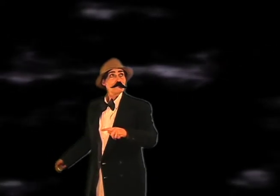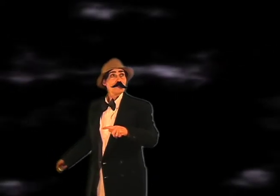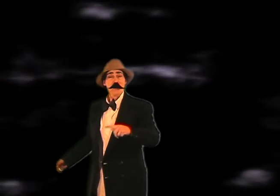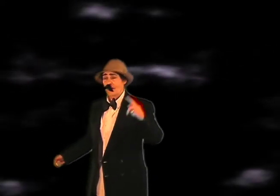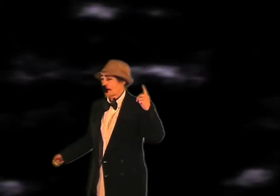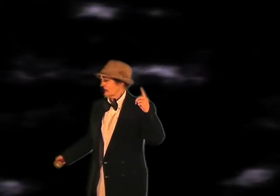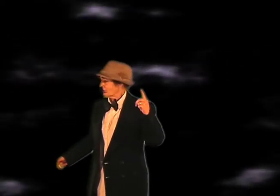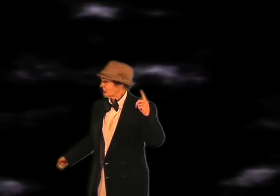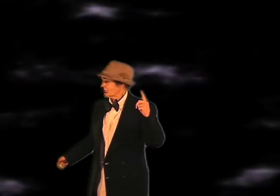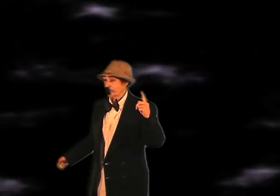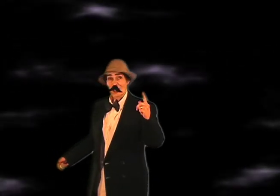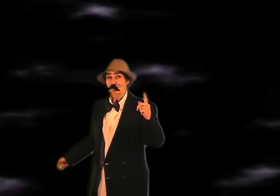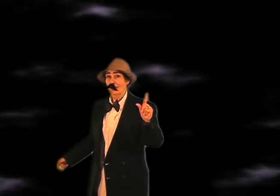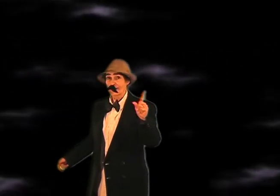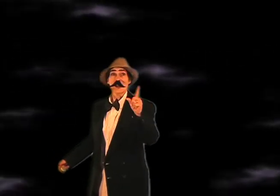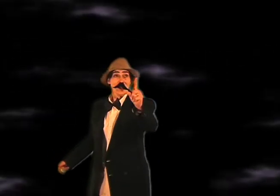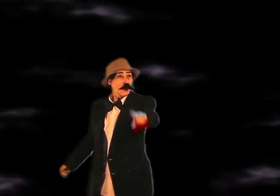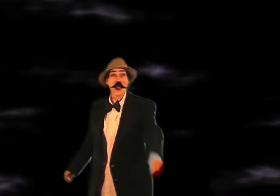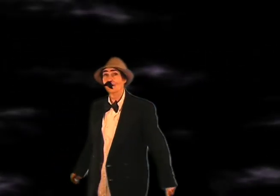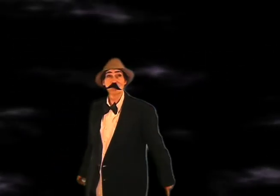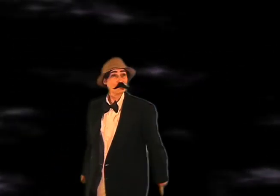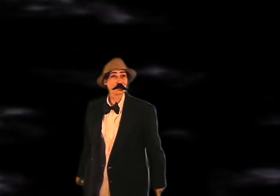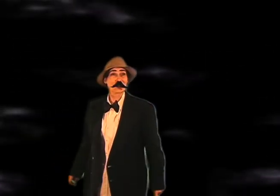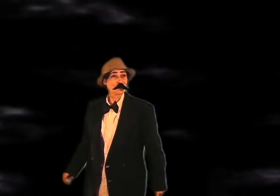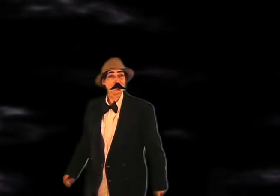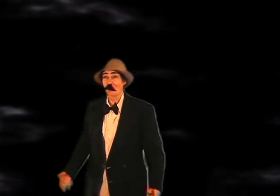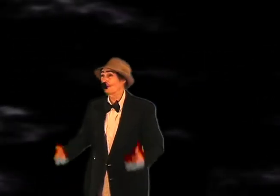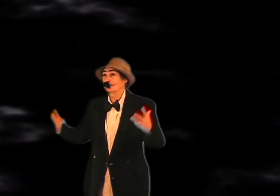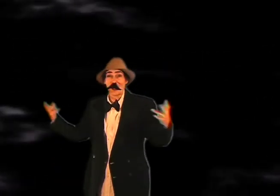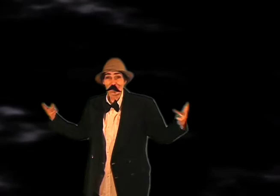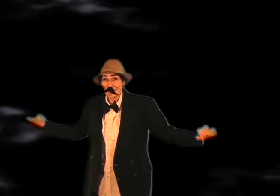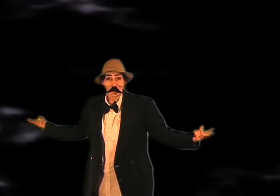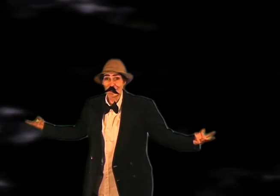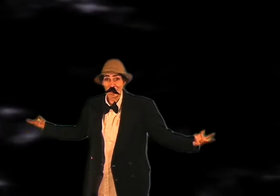Oh wait, that's Penny and the Replicants. What was I thinking?